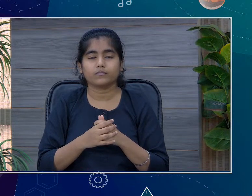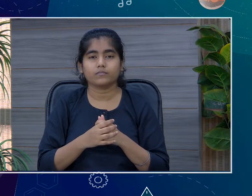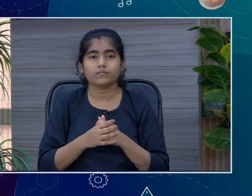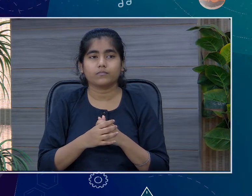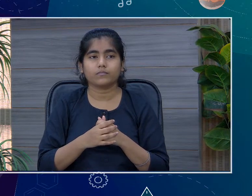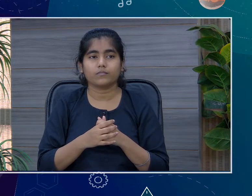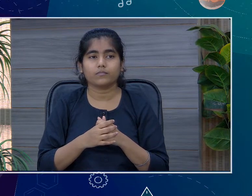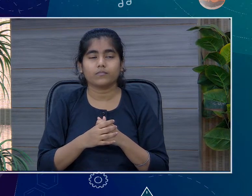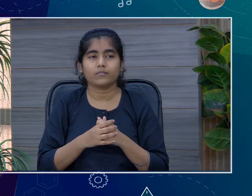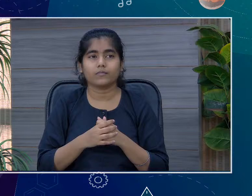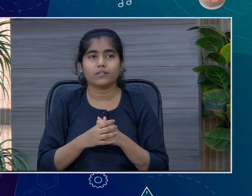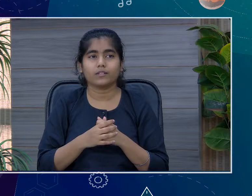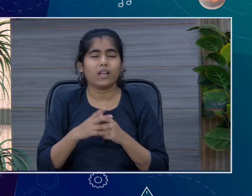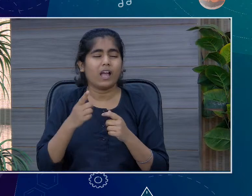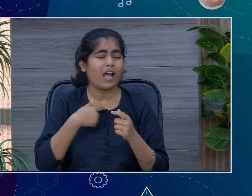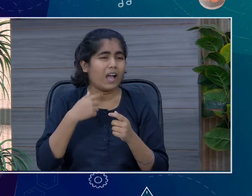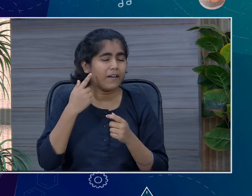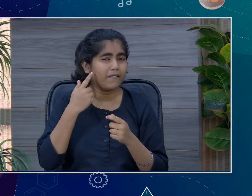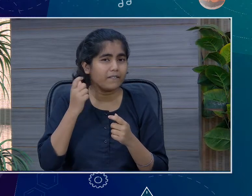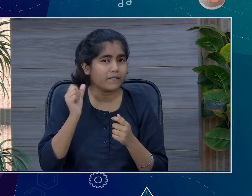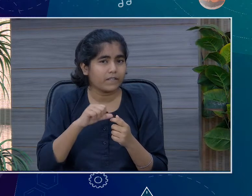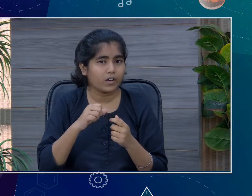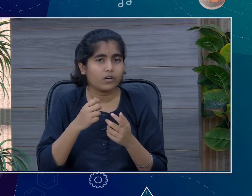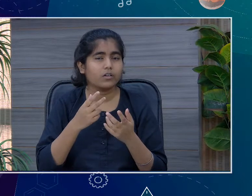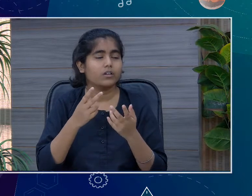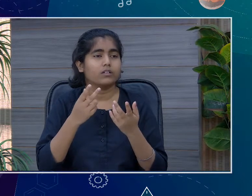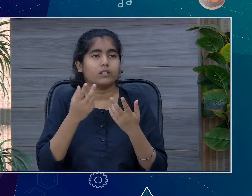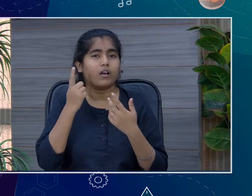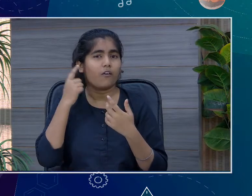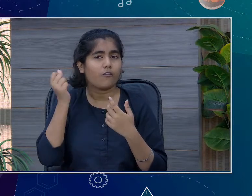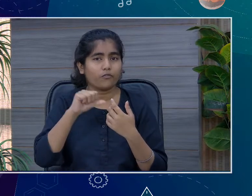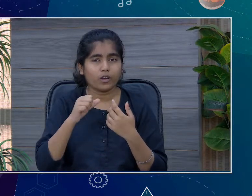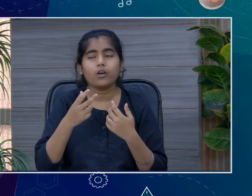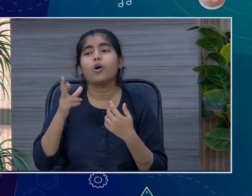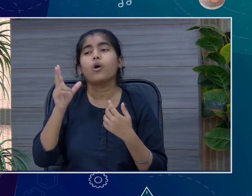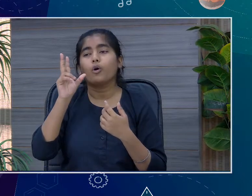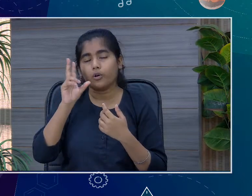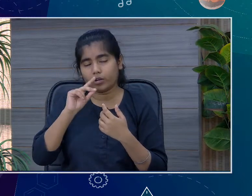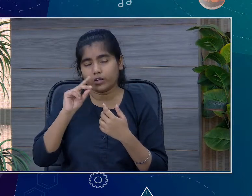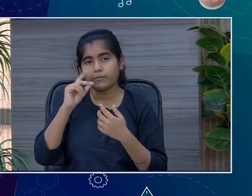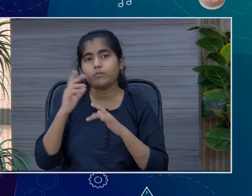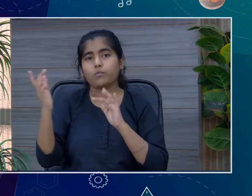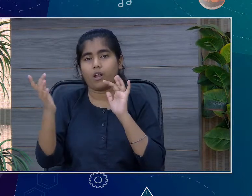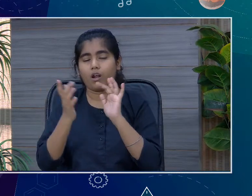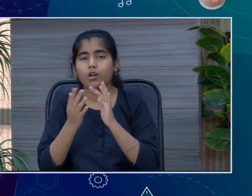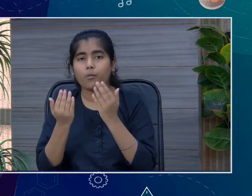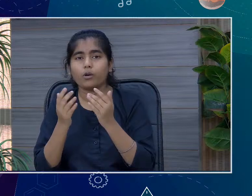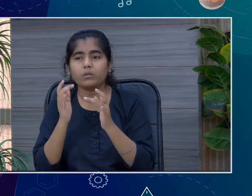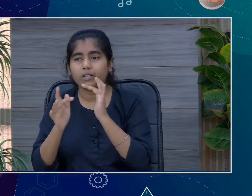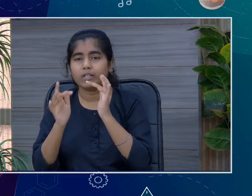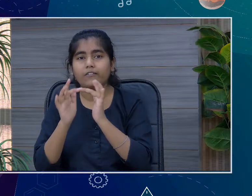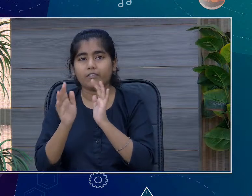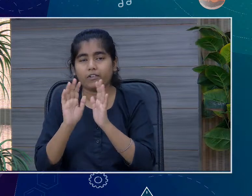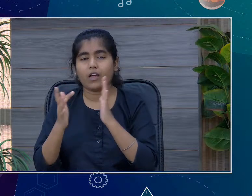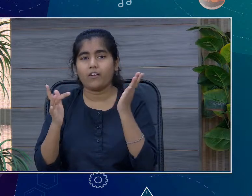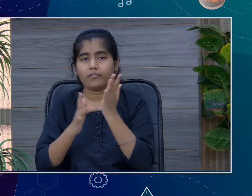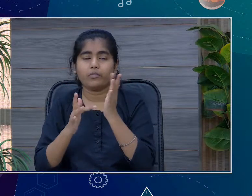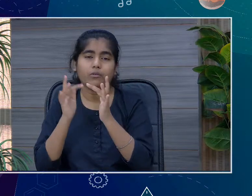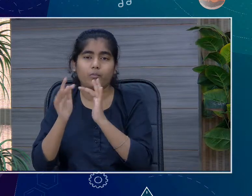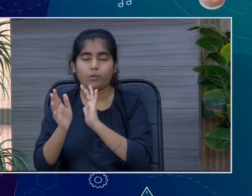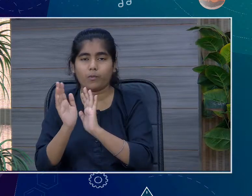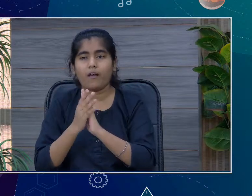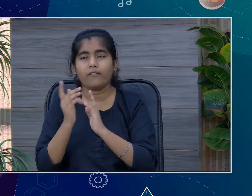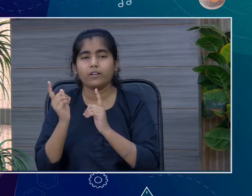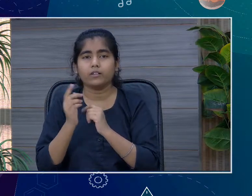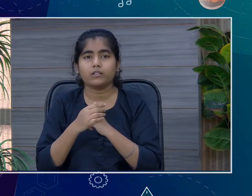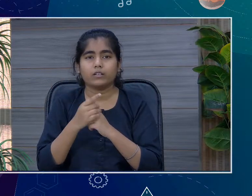I can't hear you. Network. All right, no problem. Once again, we will try to catch you. The technical team is working. It's a small technical glitch.